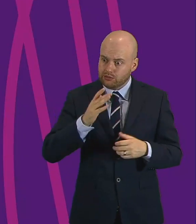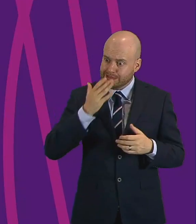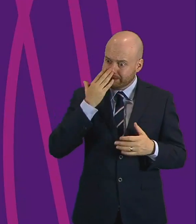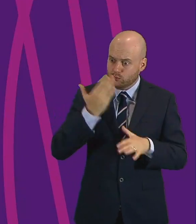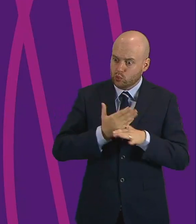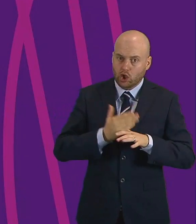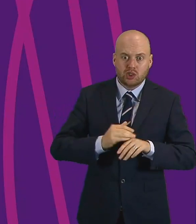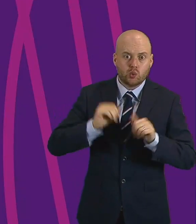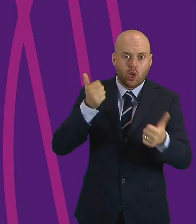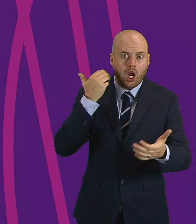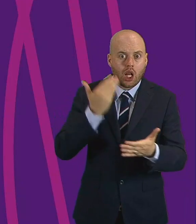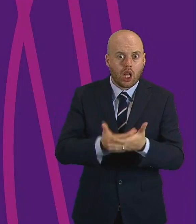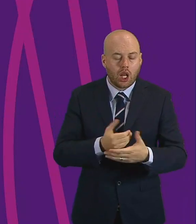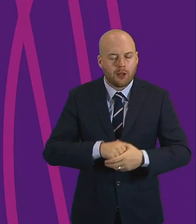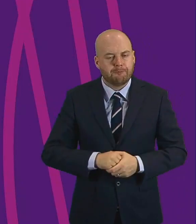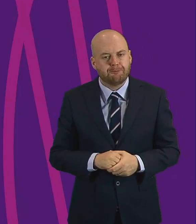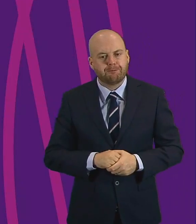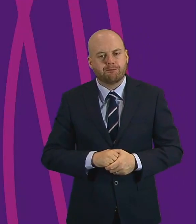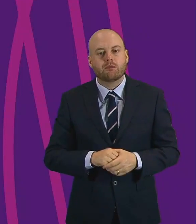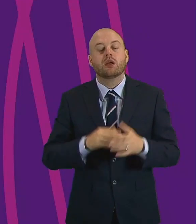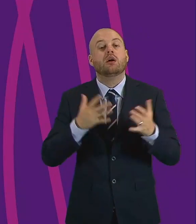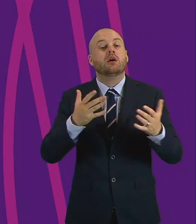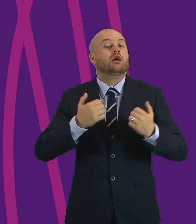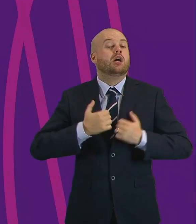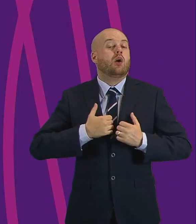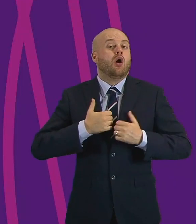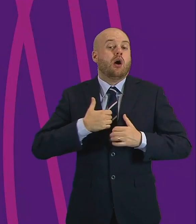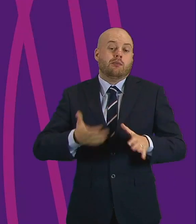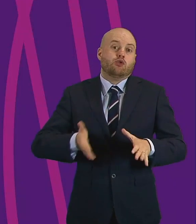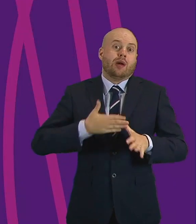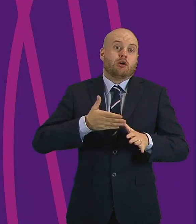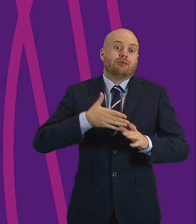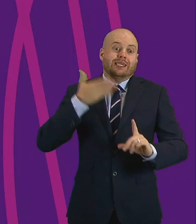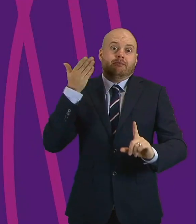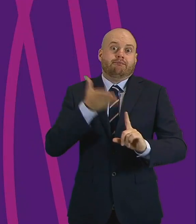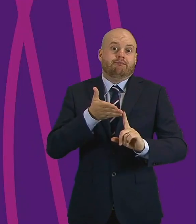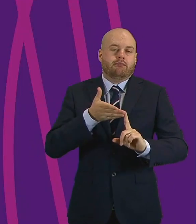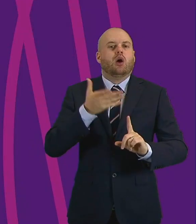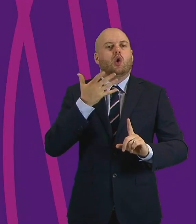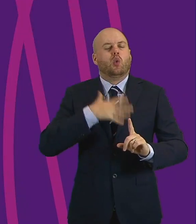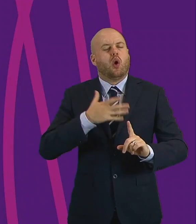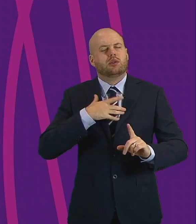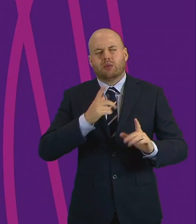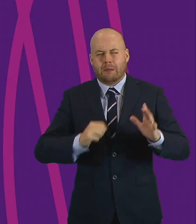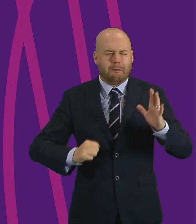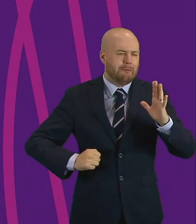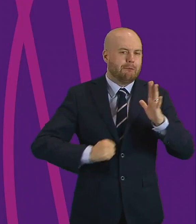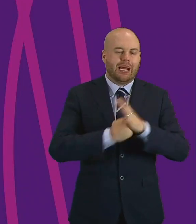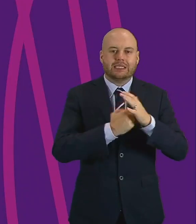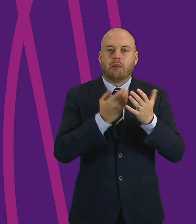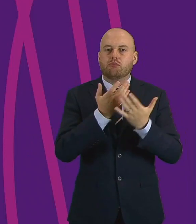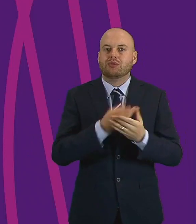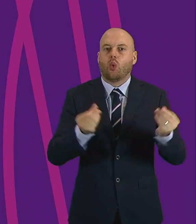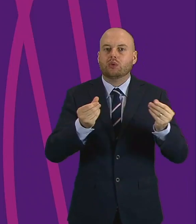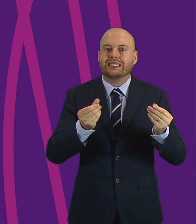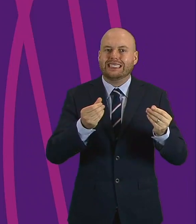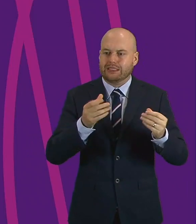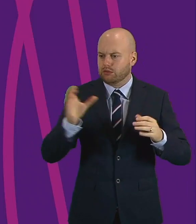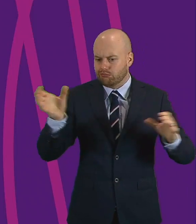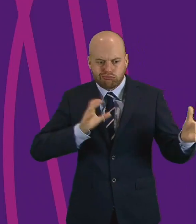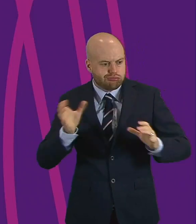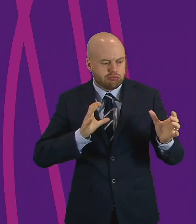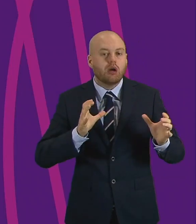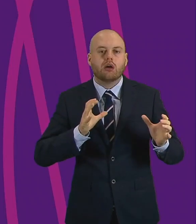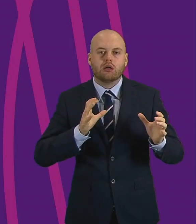achieve right at the start. So our primary objective should be to apply the maximum resources to rebooting the Scottish economy.